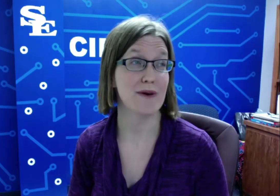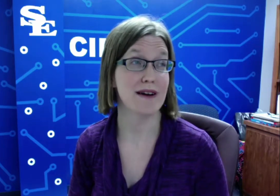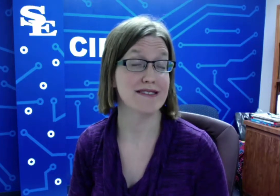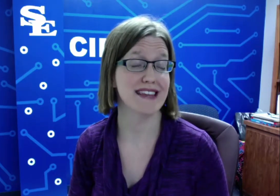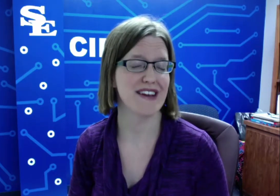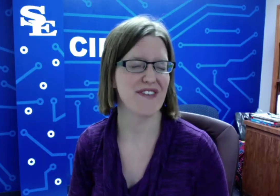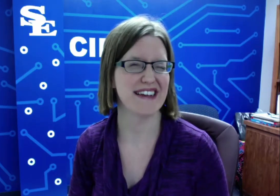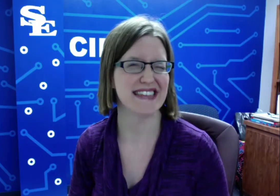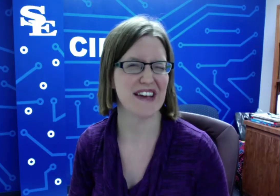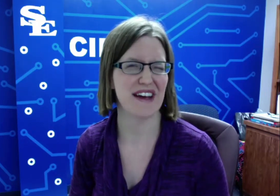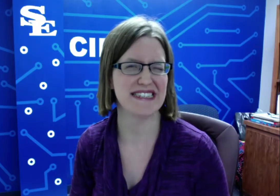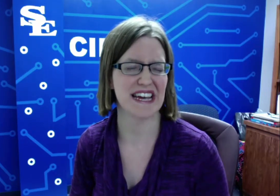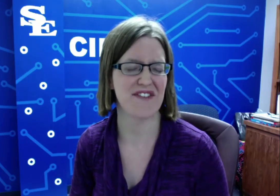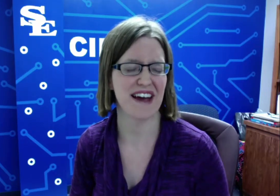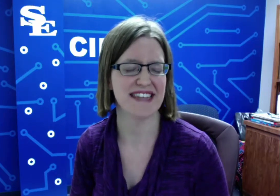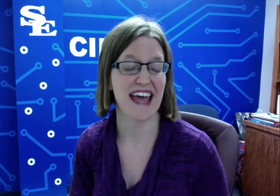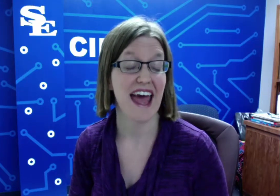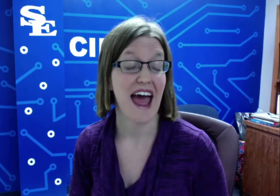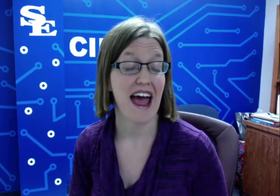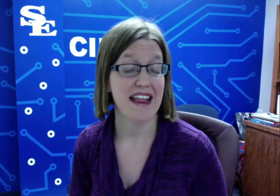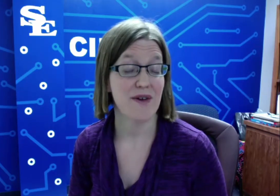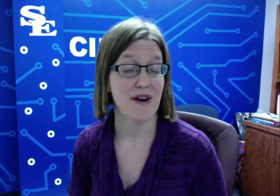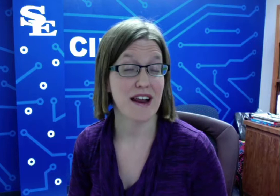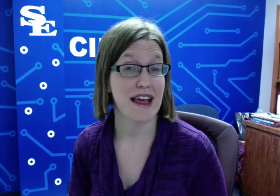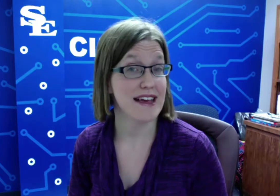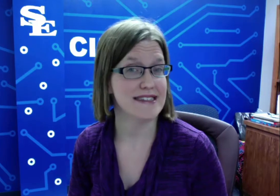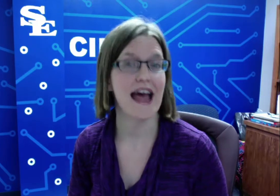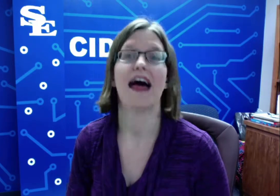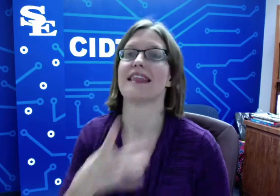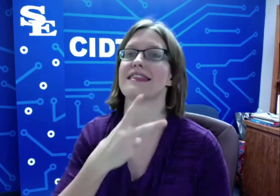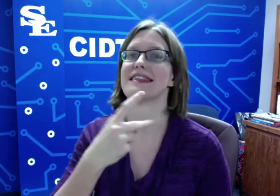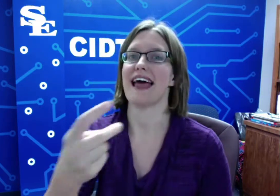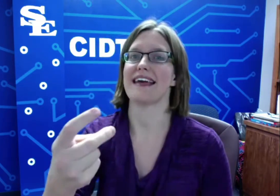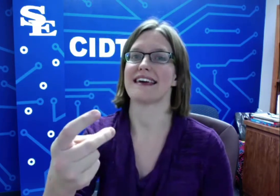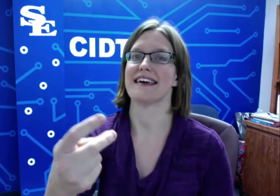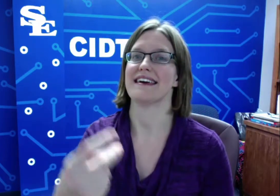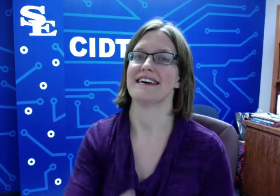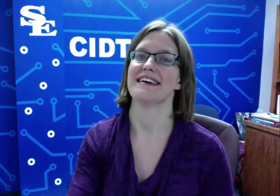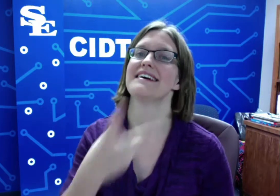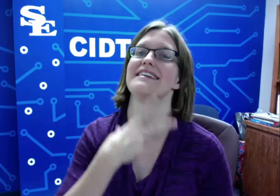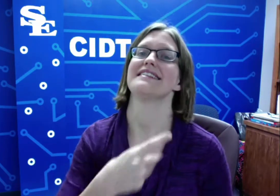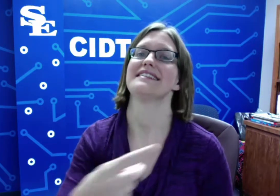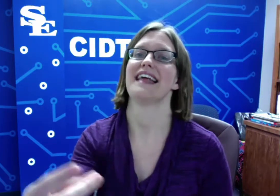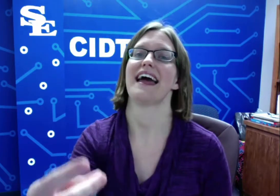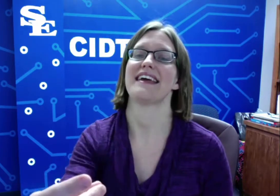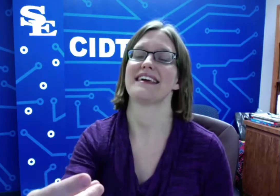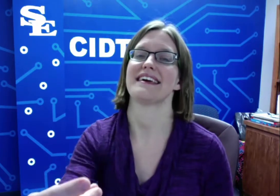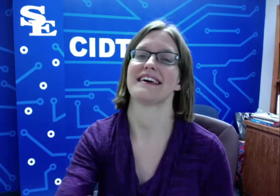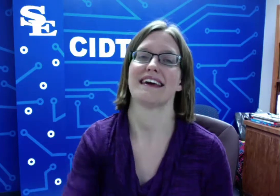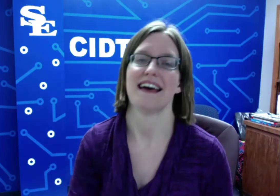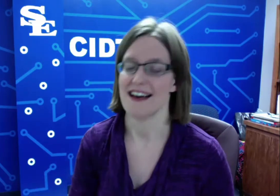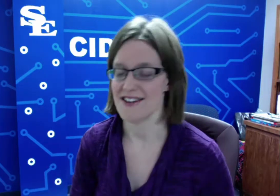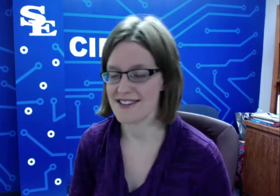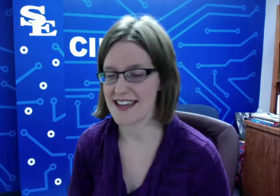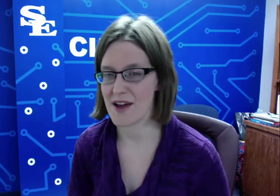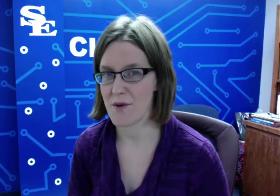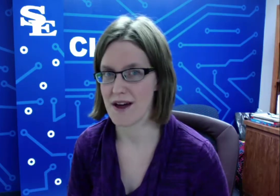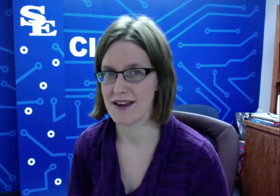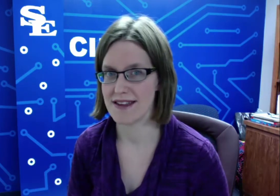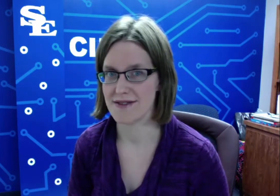word? Say it fast, say it fast, say it fast. And the word is like. Like. Okay, one